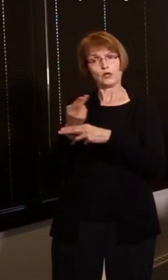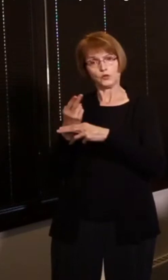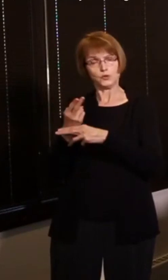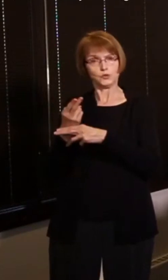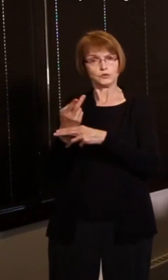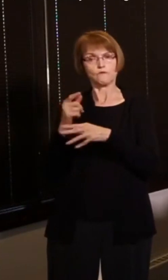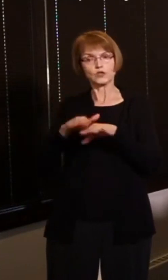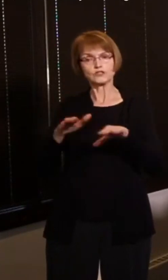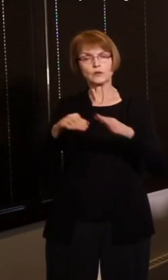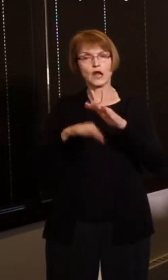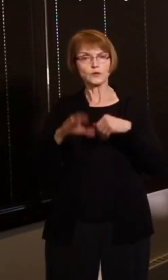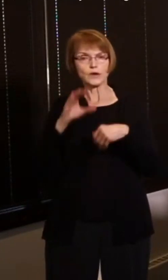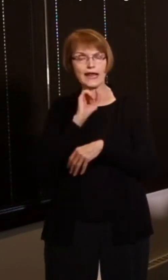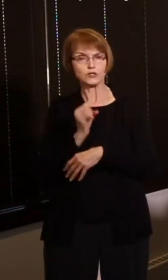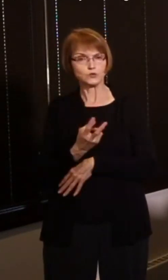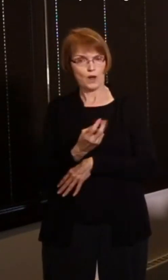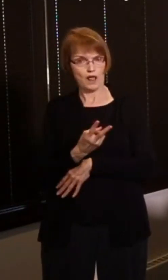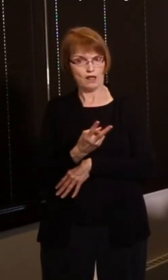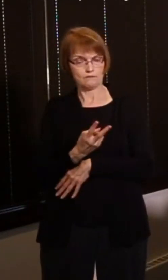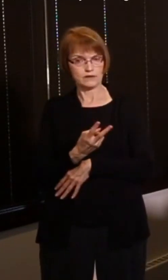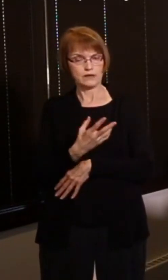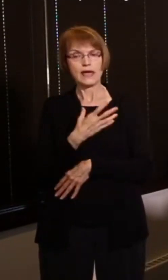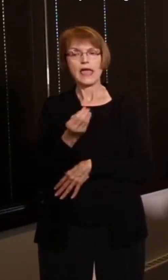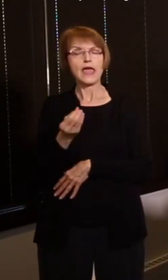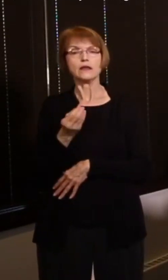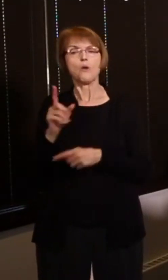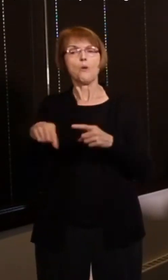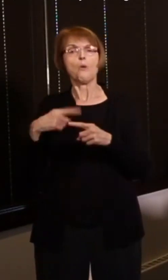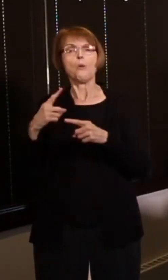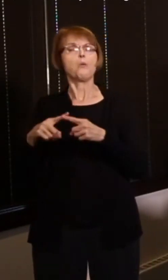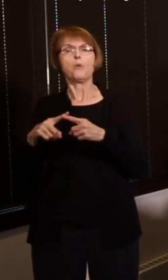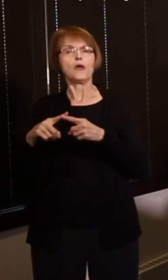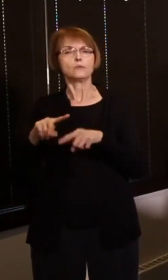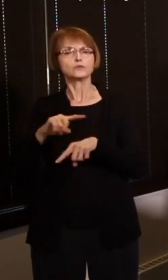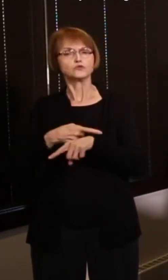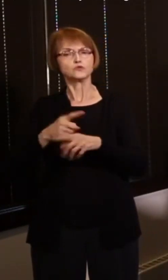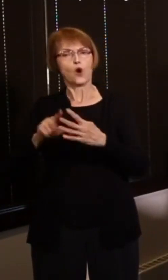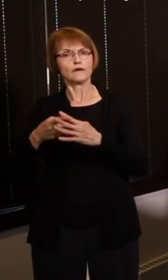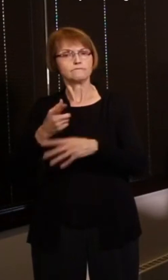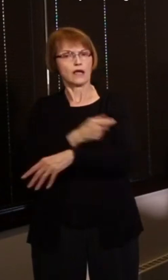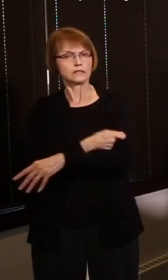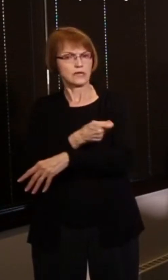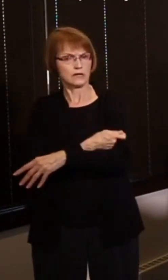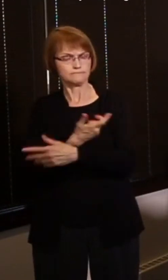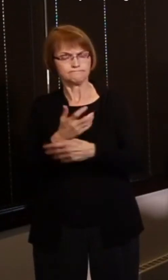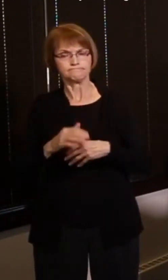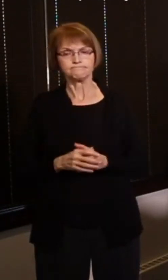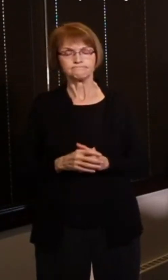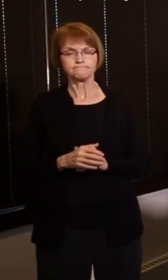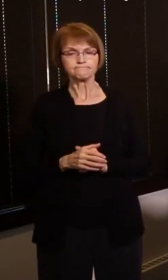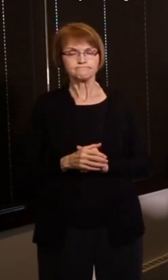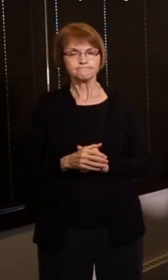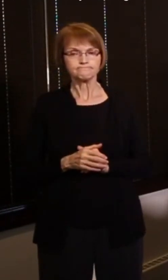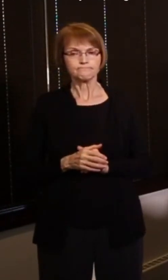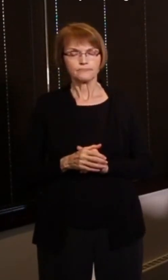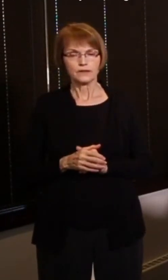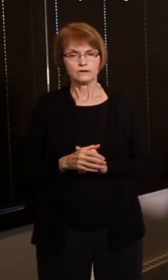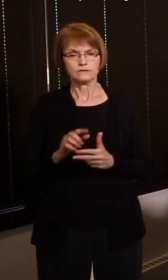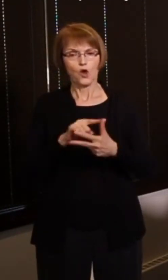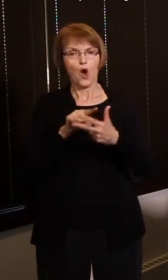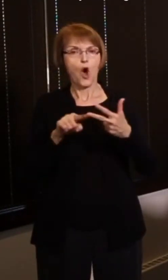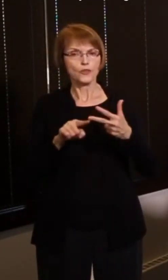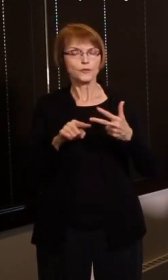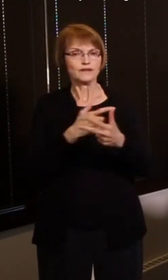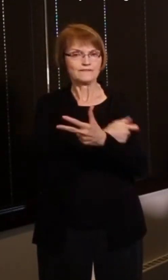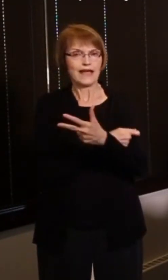children under the age of 12, and a possible time frame when it will roll out? Yeah, so all 3 of